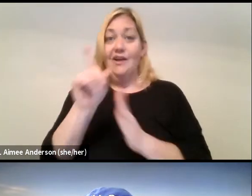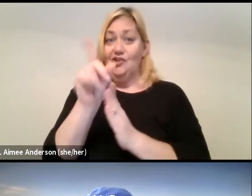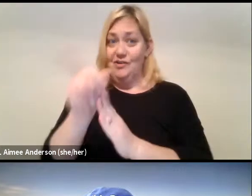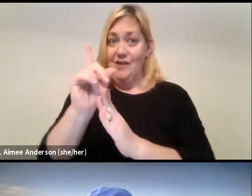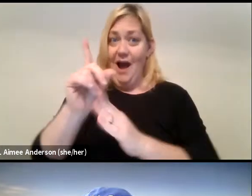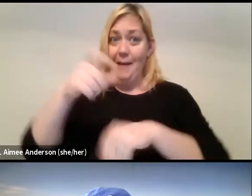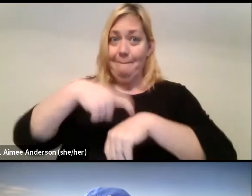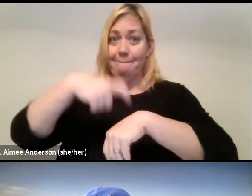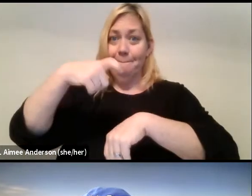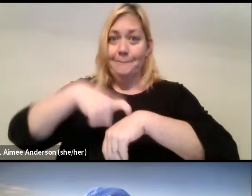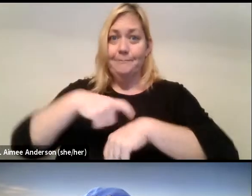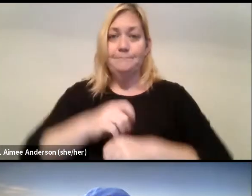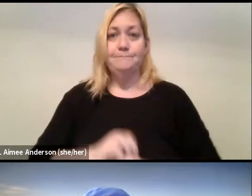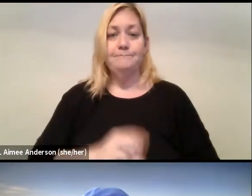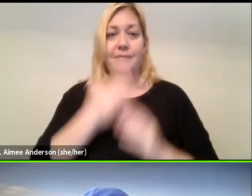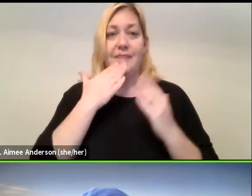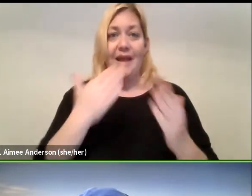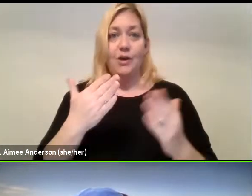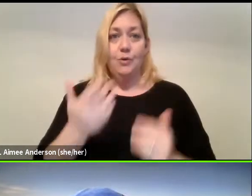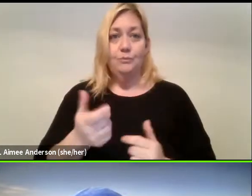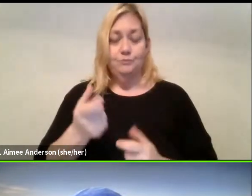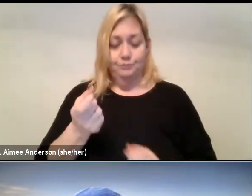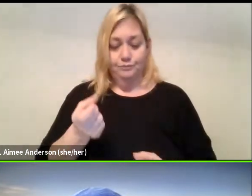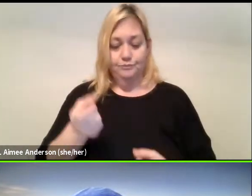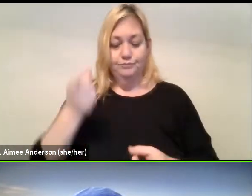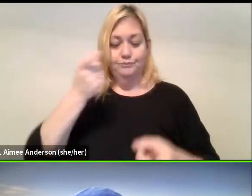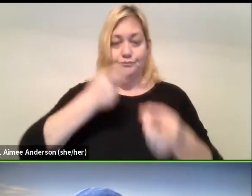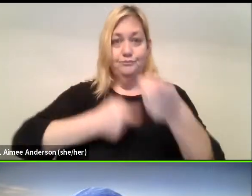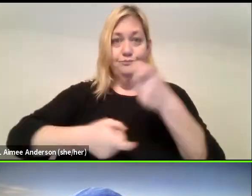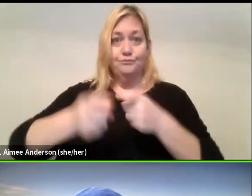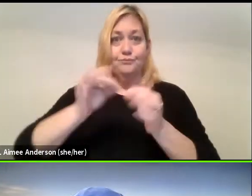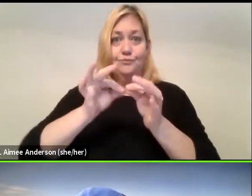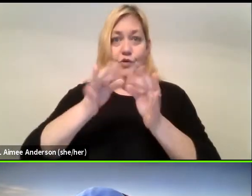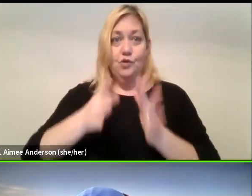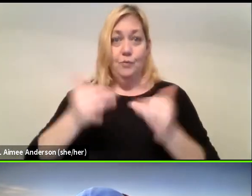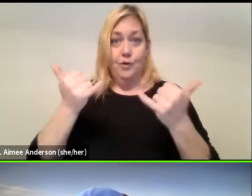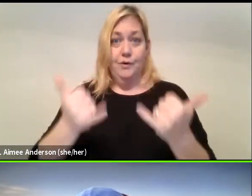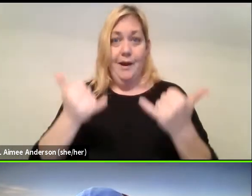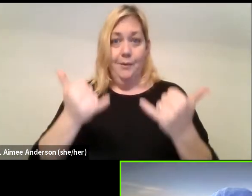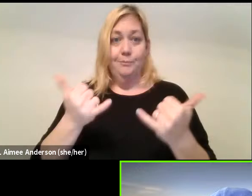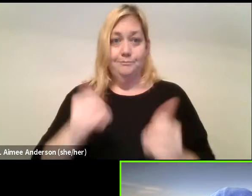time. Discrimination. Thank you, Mr. Al-Faqwa.